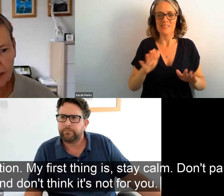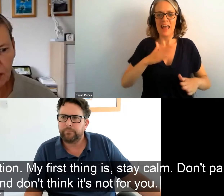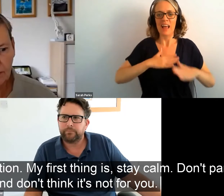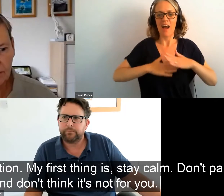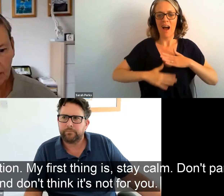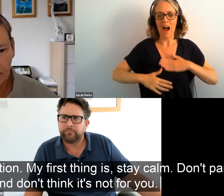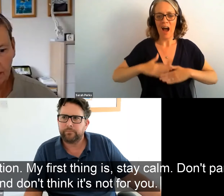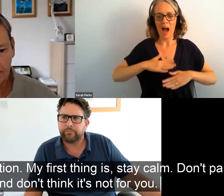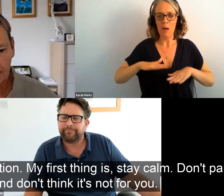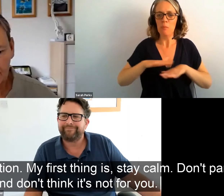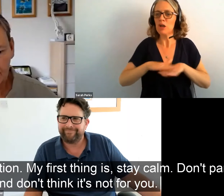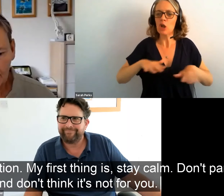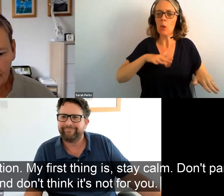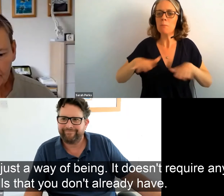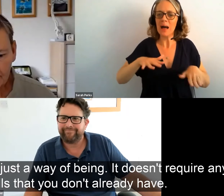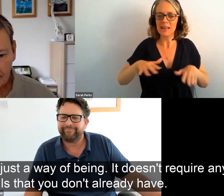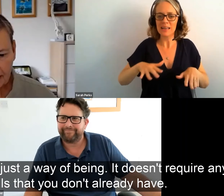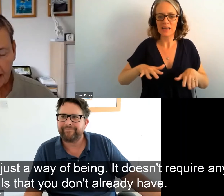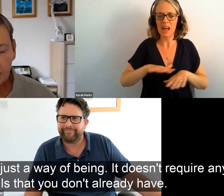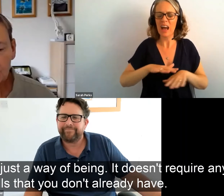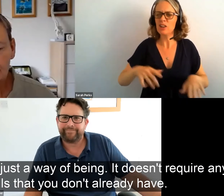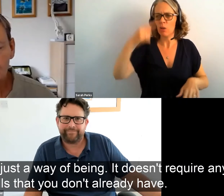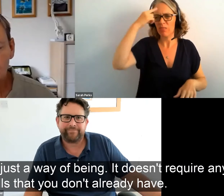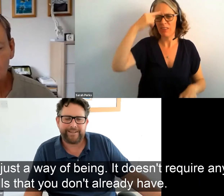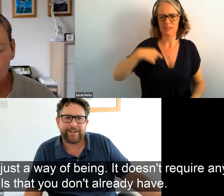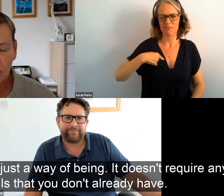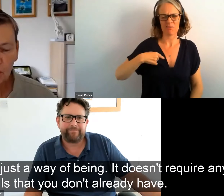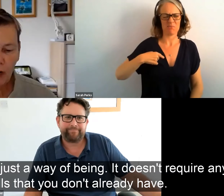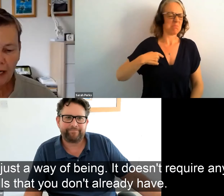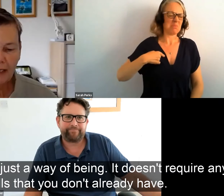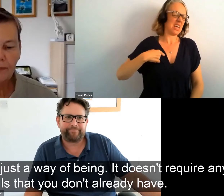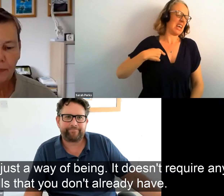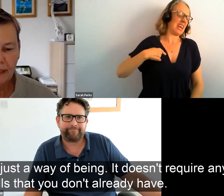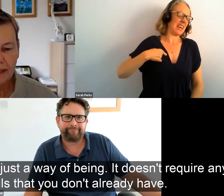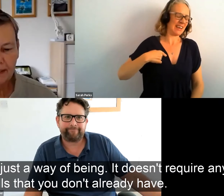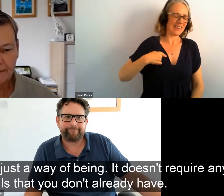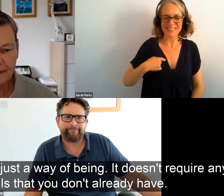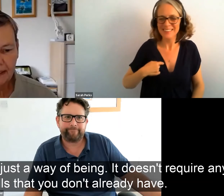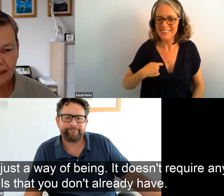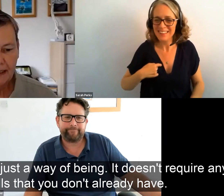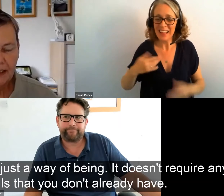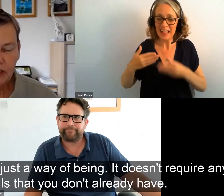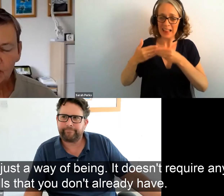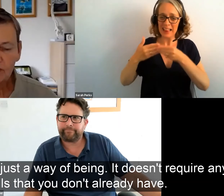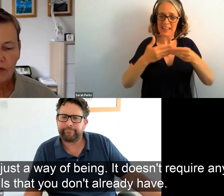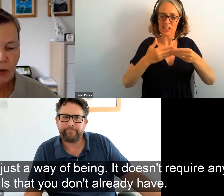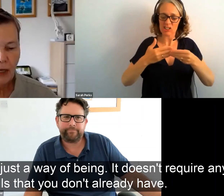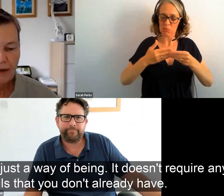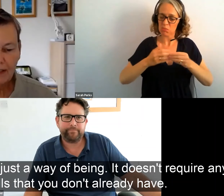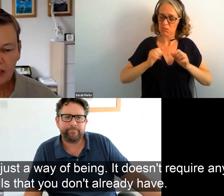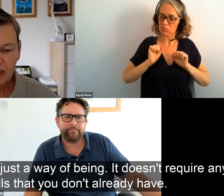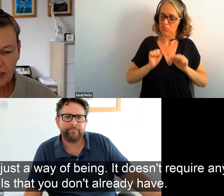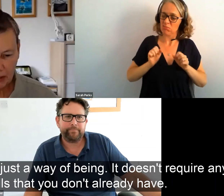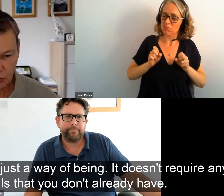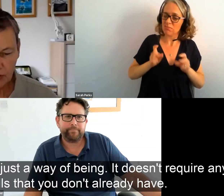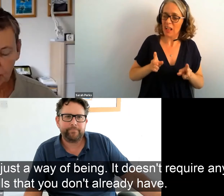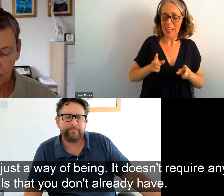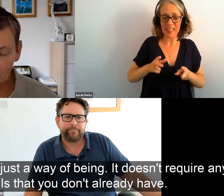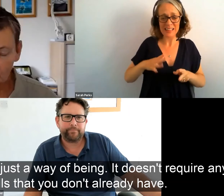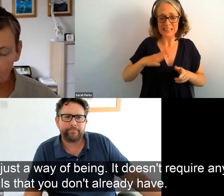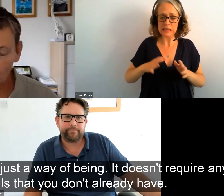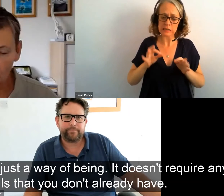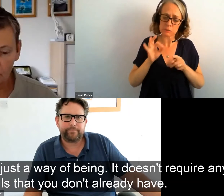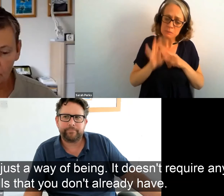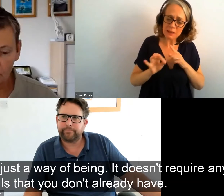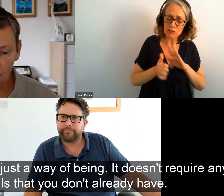and don't think it's not for you. Leadership is just a way of being. It doesn't require any skills you